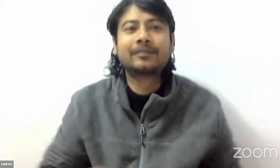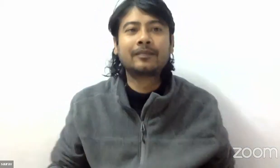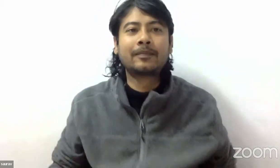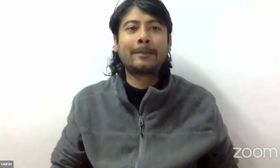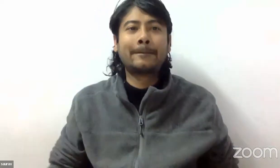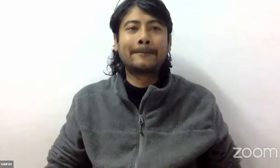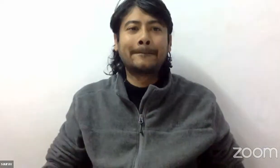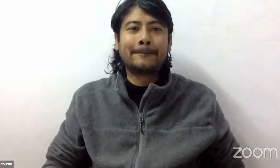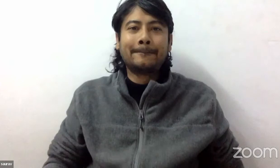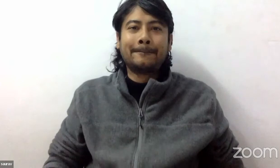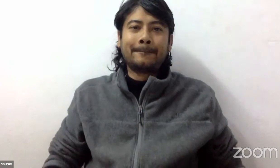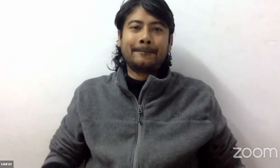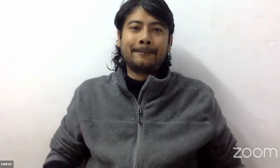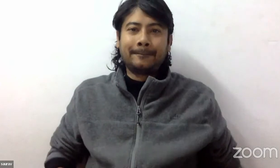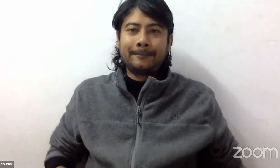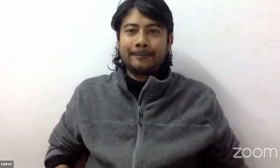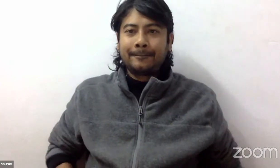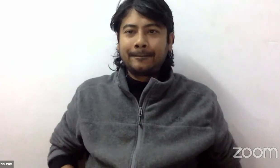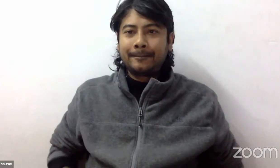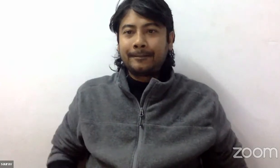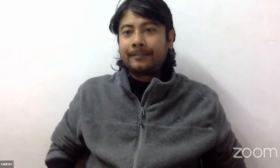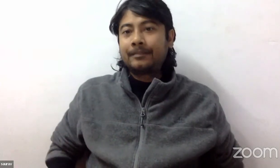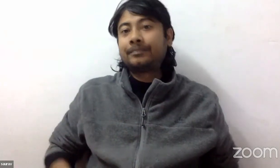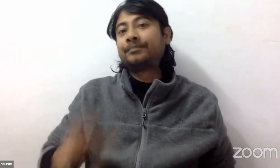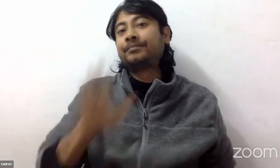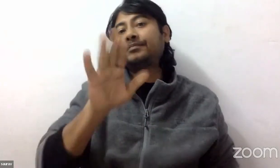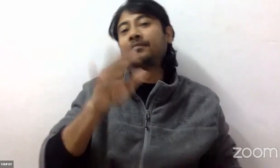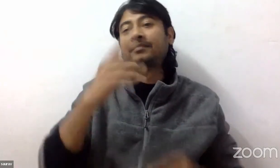Yeah, maybe Mataji lost her connection.